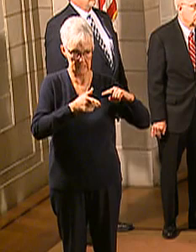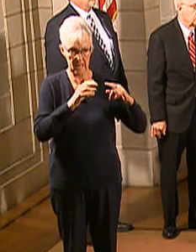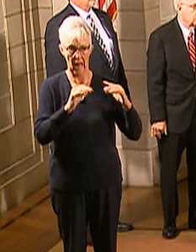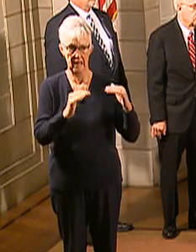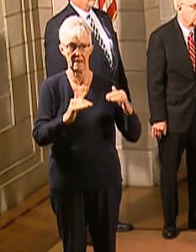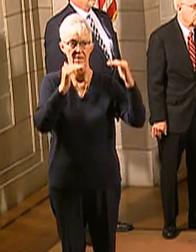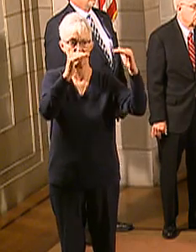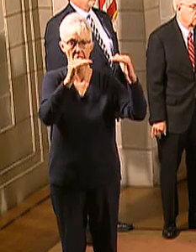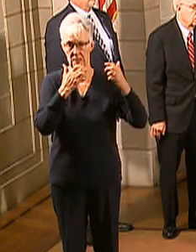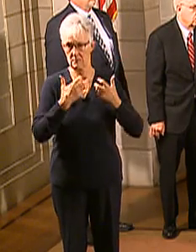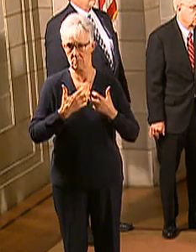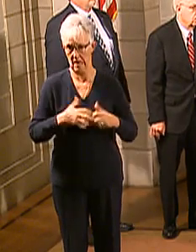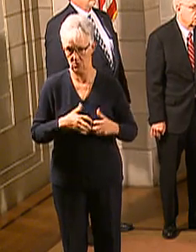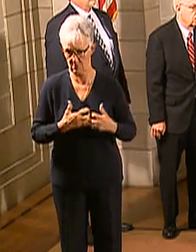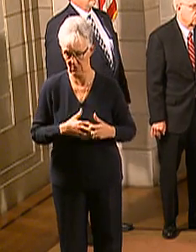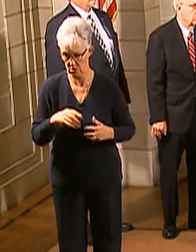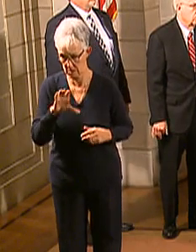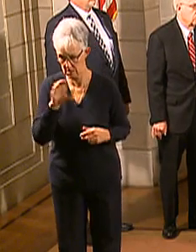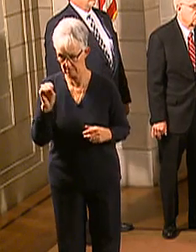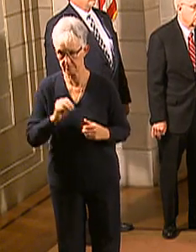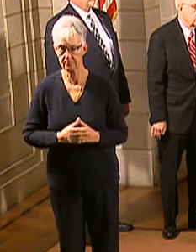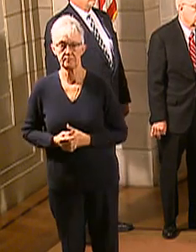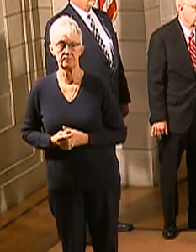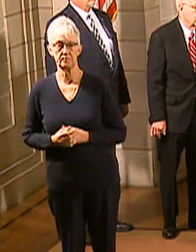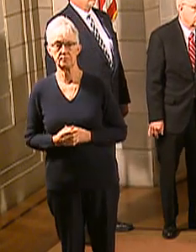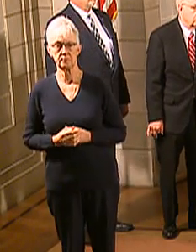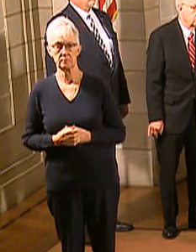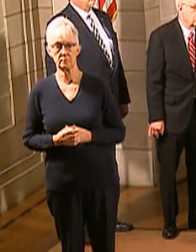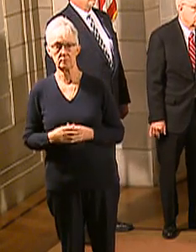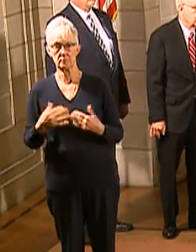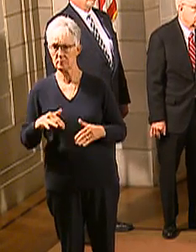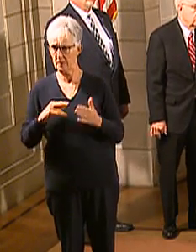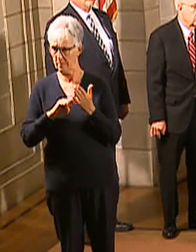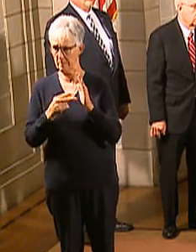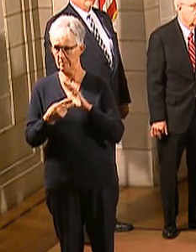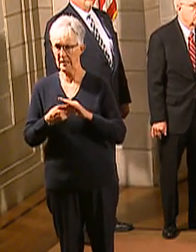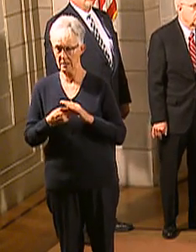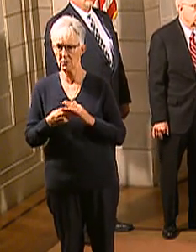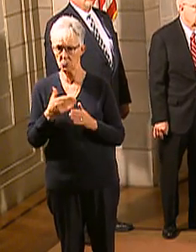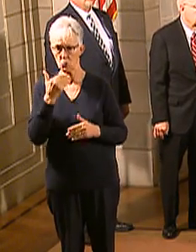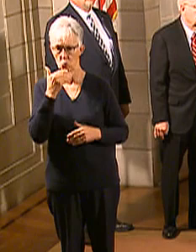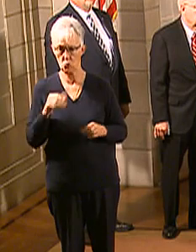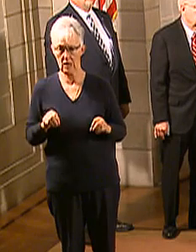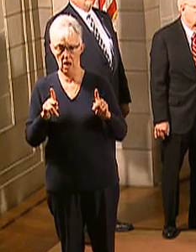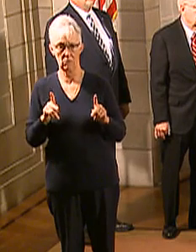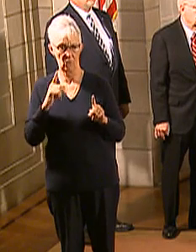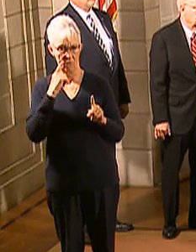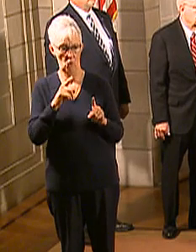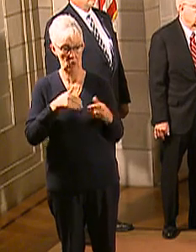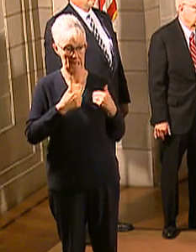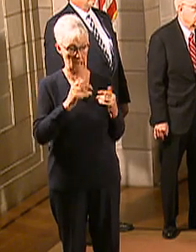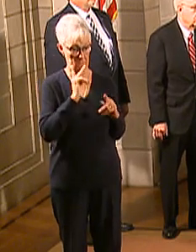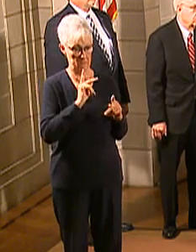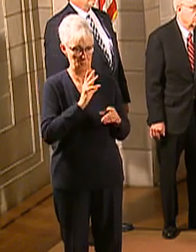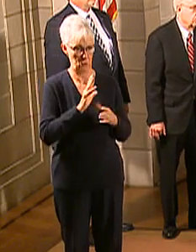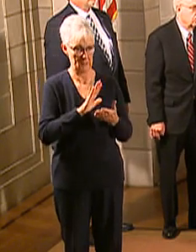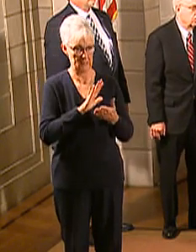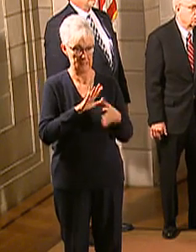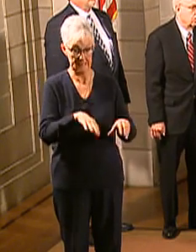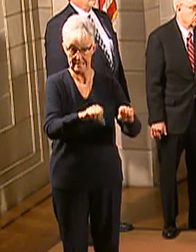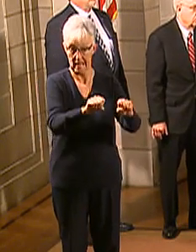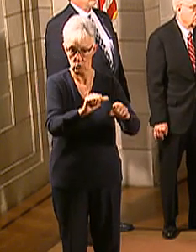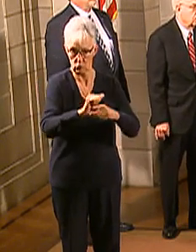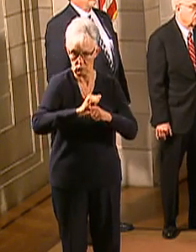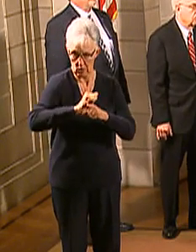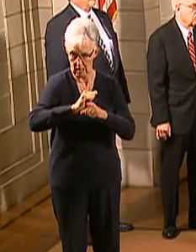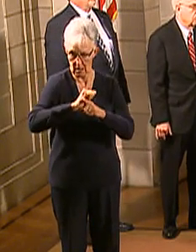And then, of course, that creates a great opportunity for those young people to be able to get that education, get that hands-on work, learn while